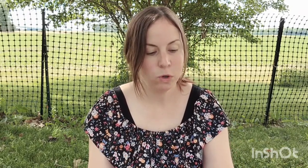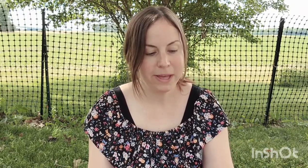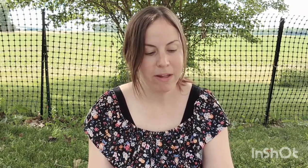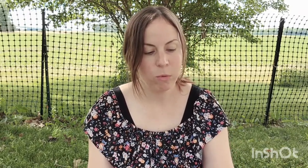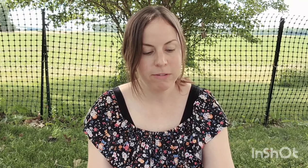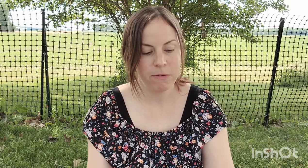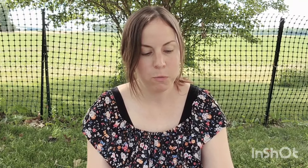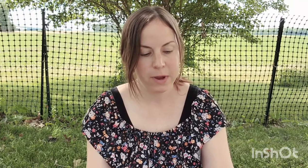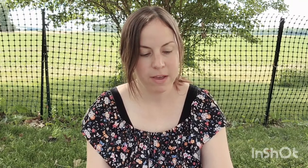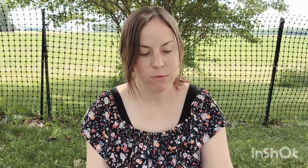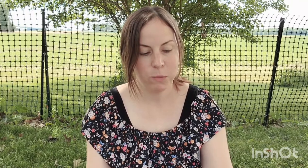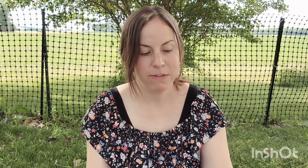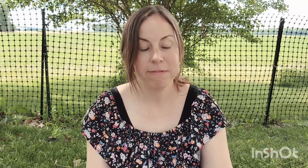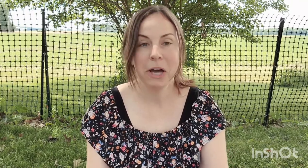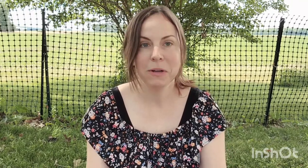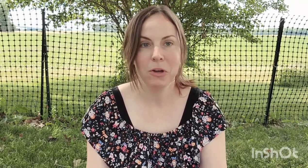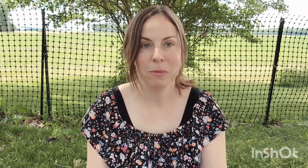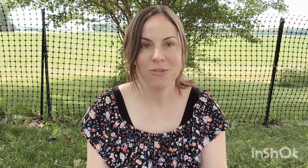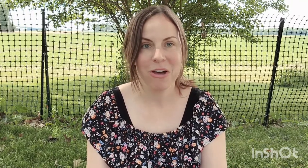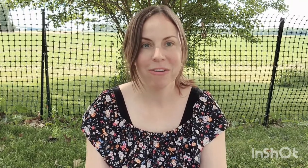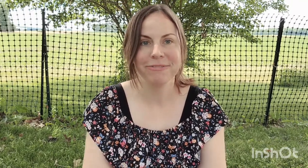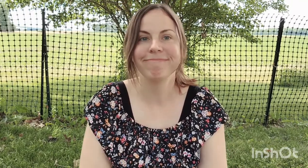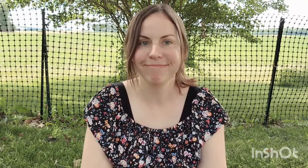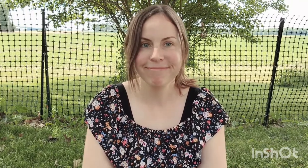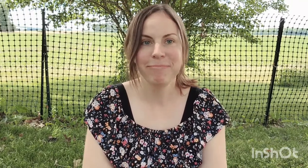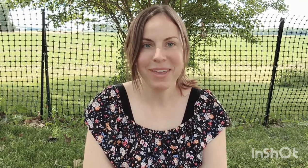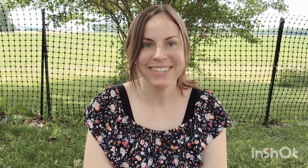doorbell or phone rings or when the fire alarm goes off. Makes sense.